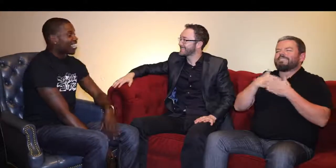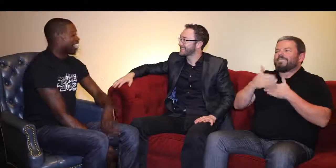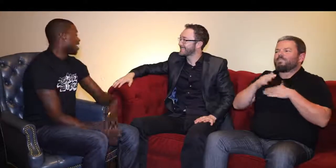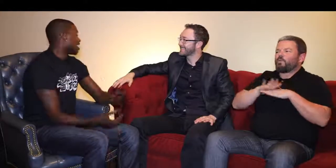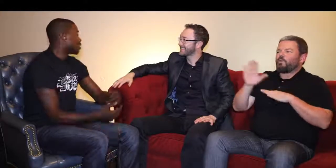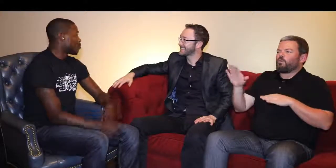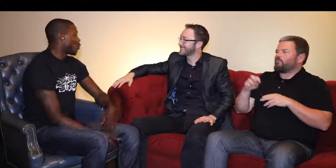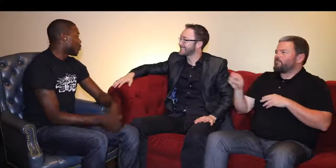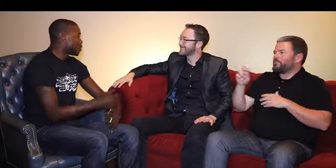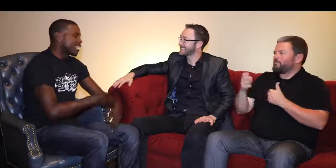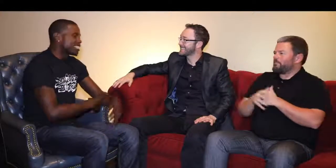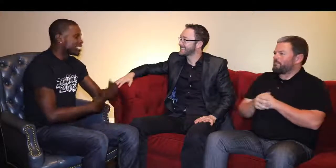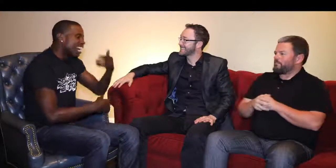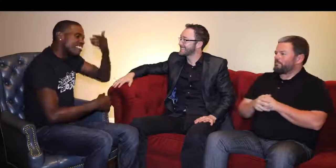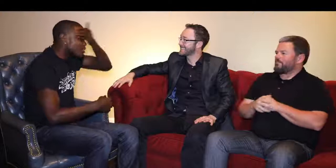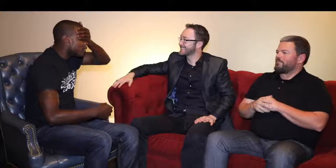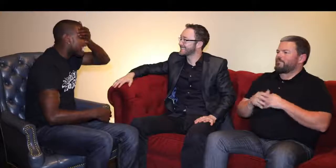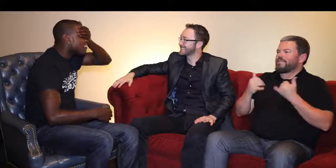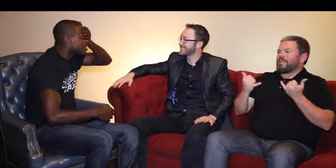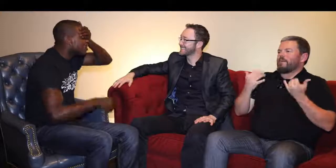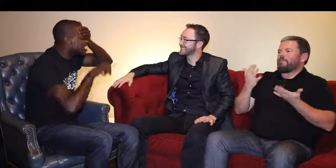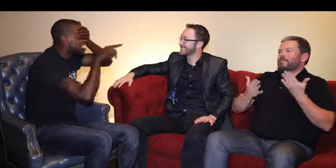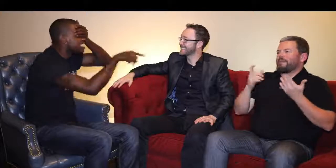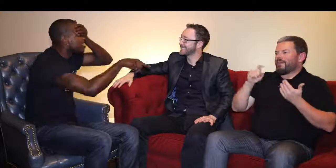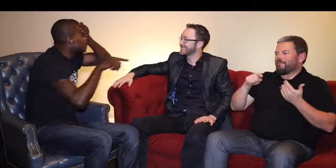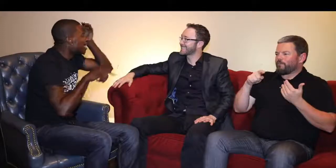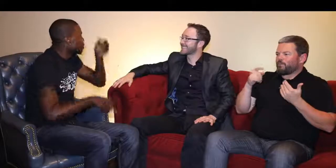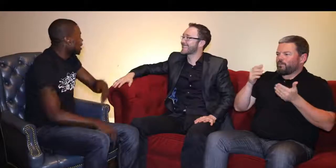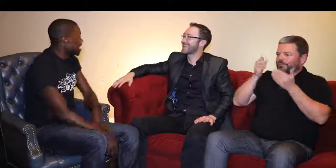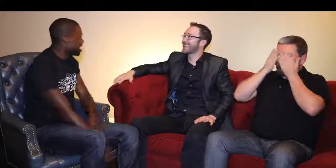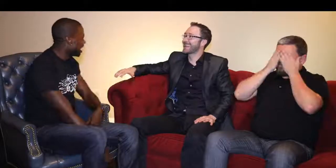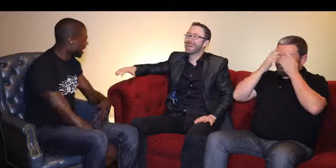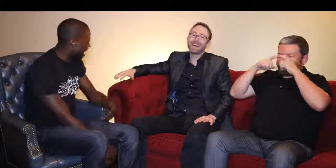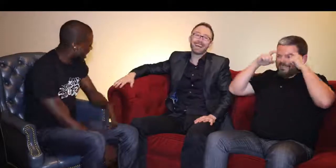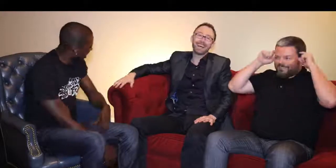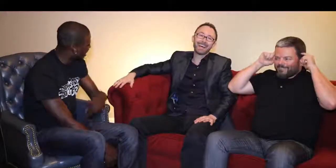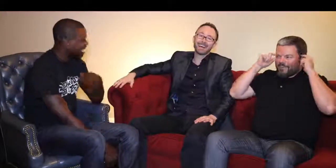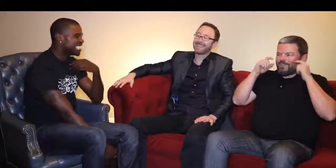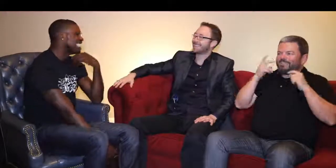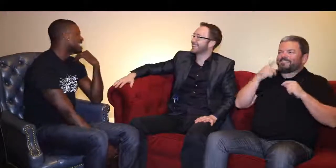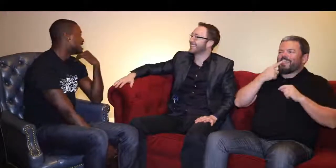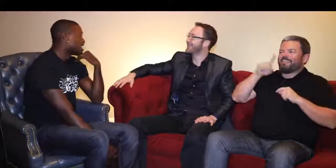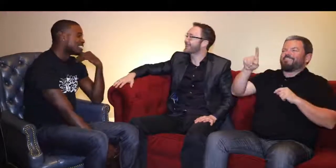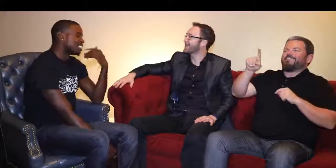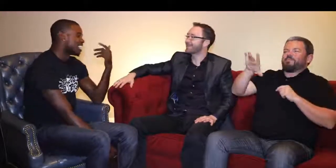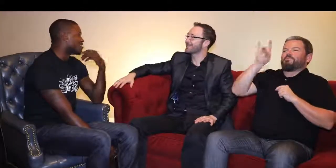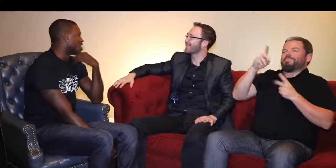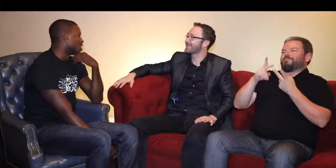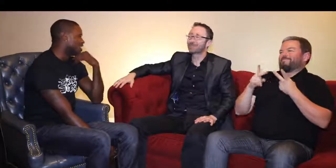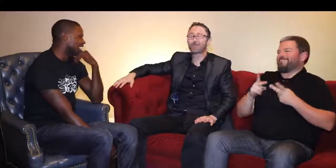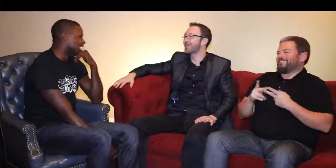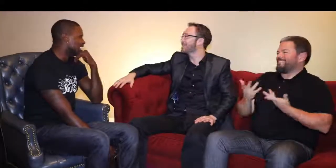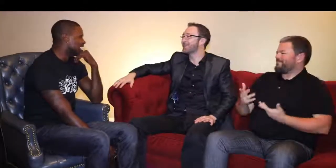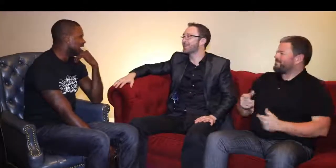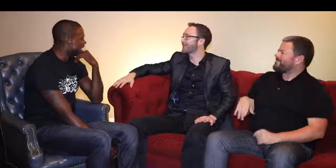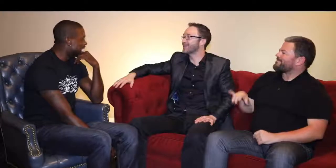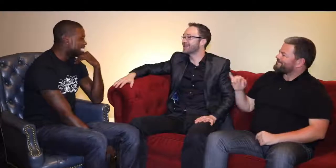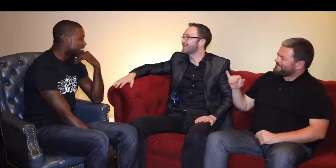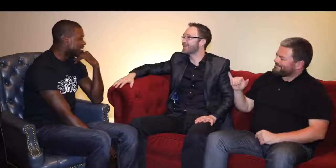At this point where you might just have to hang forward in and just pick a piece. Great over there. Great work. Great work.